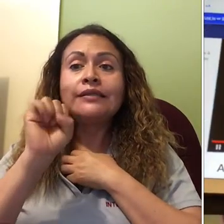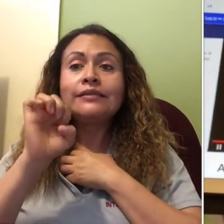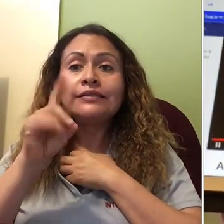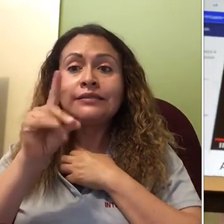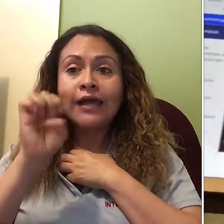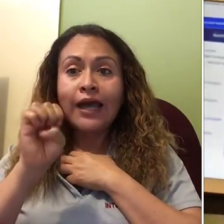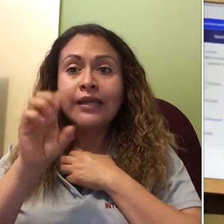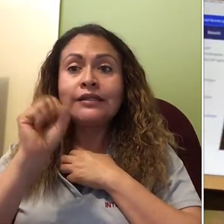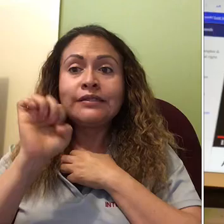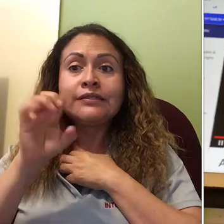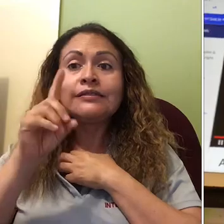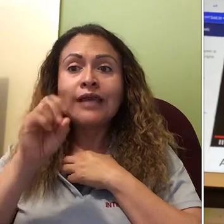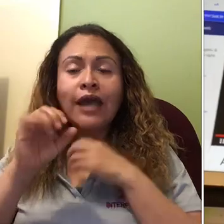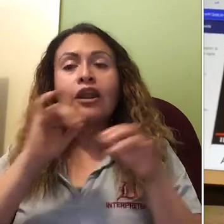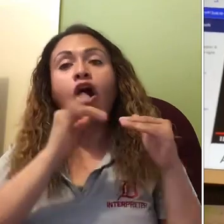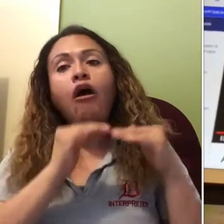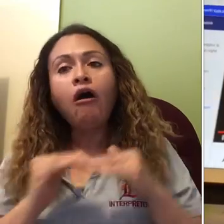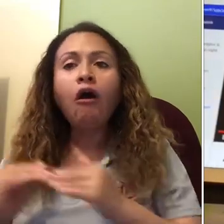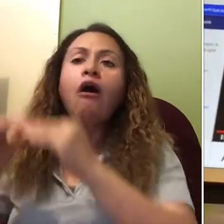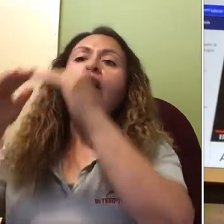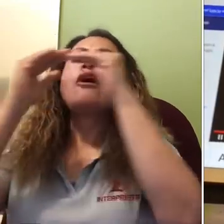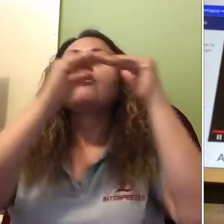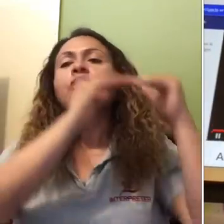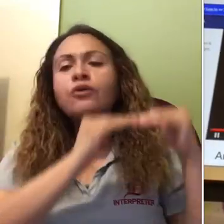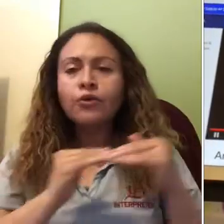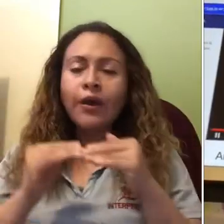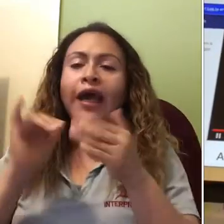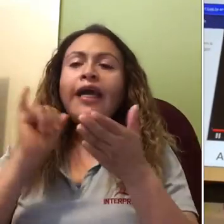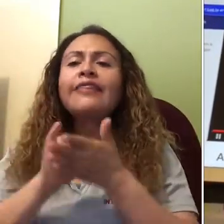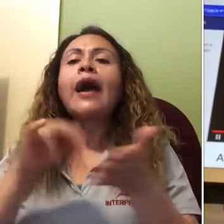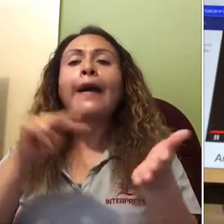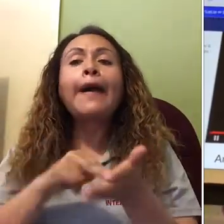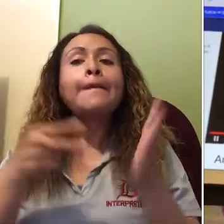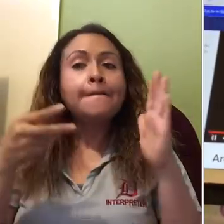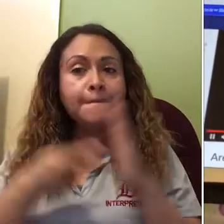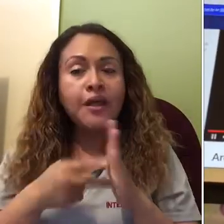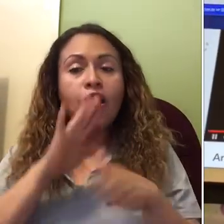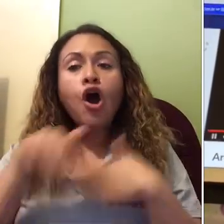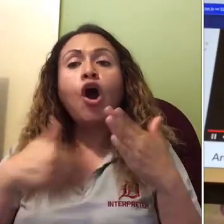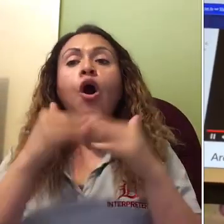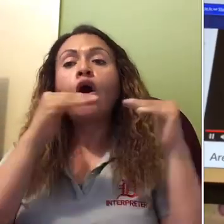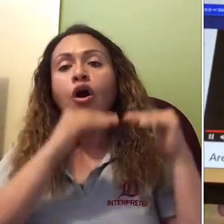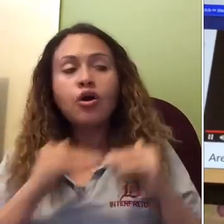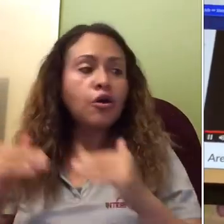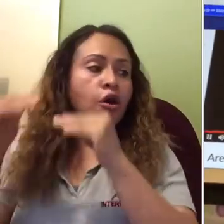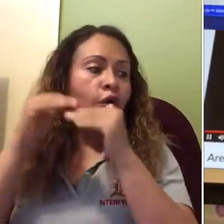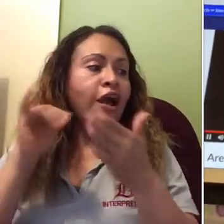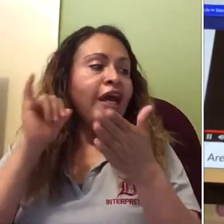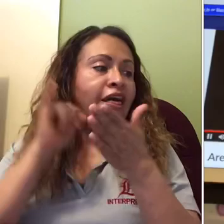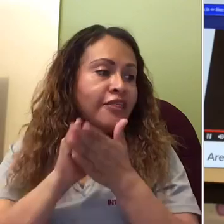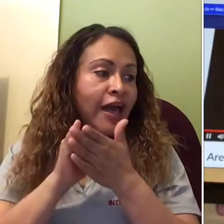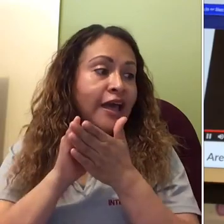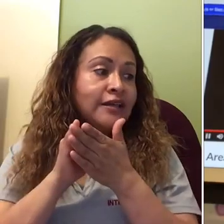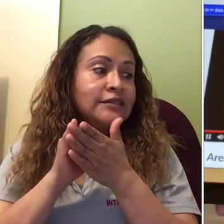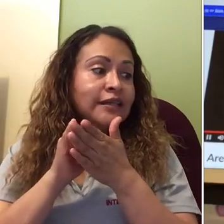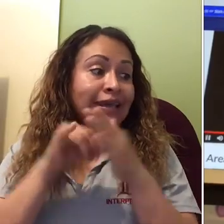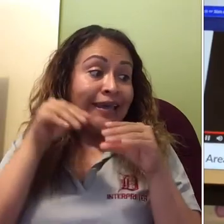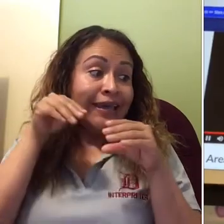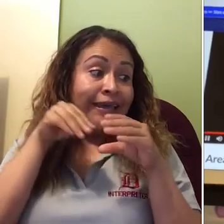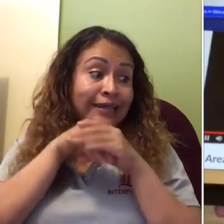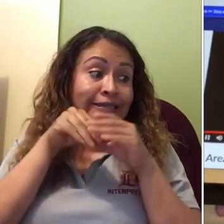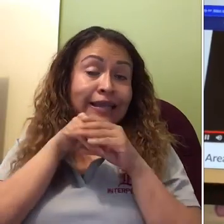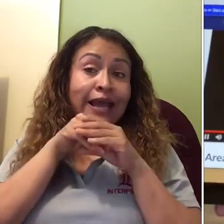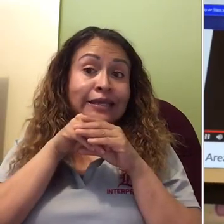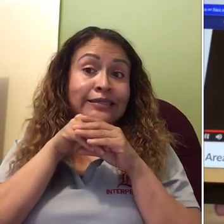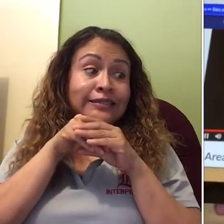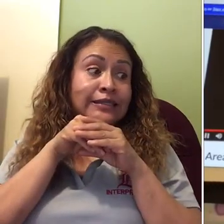all congruent. What that tells us is if they're all congruent, then this angle, this interior angle right over here,